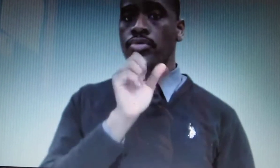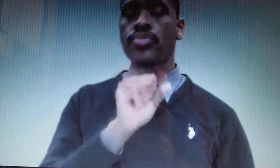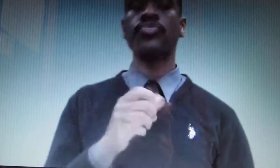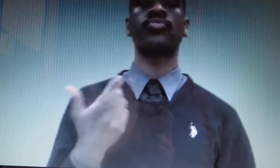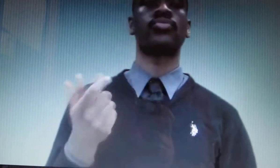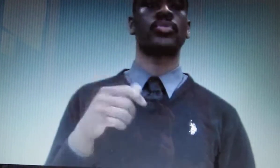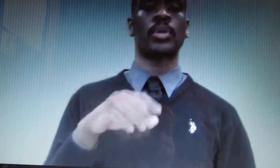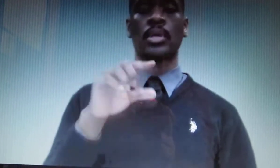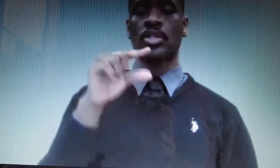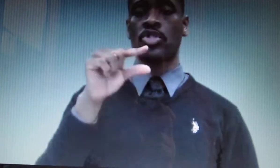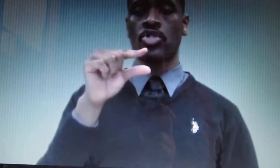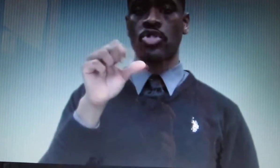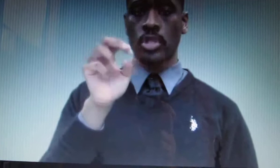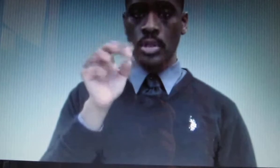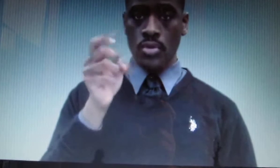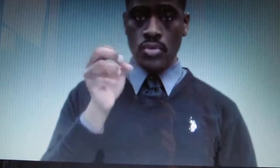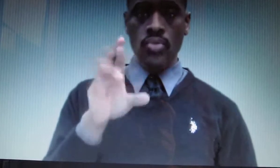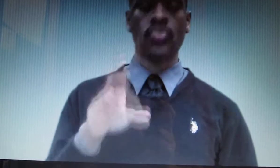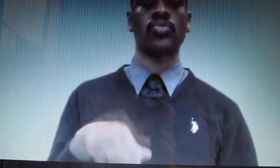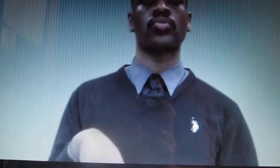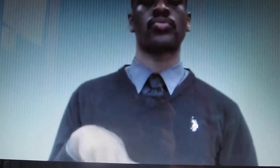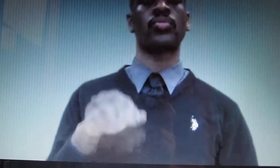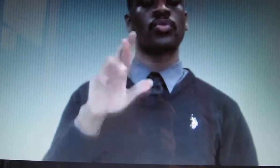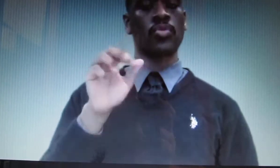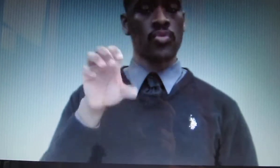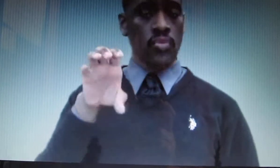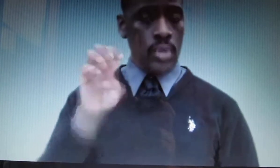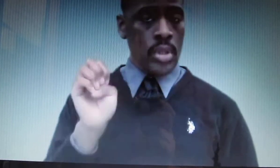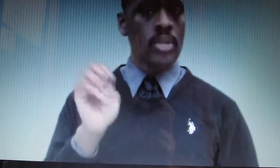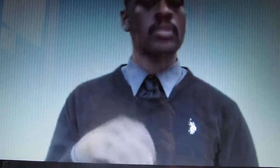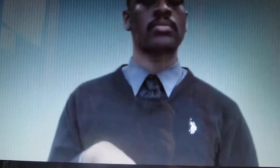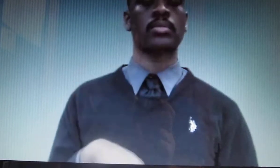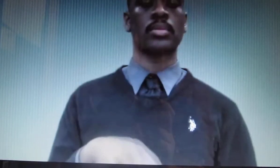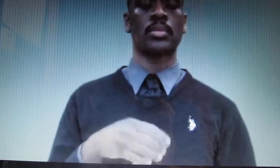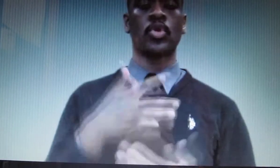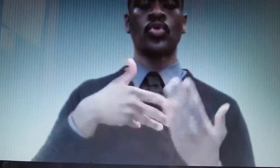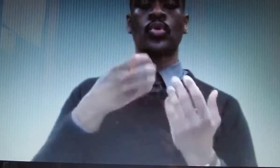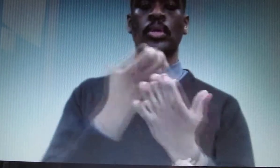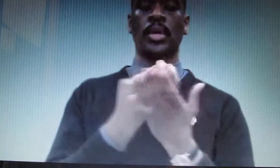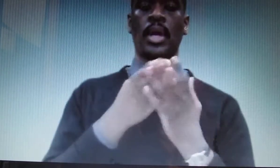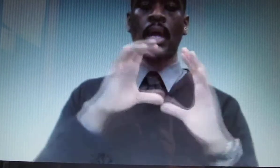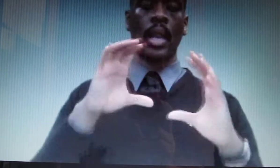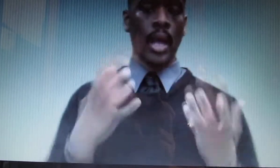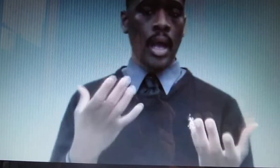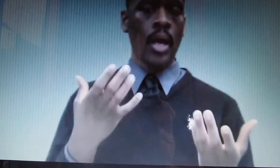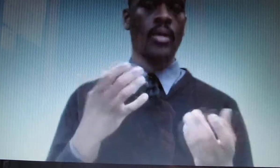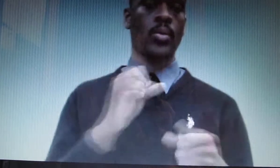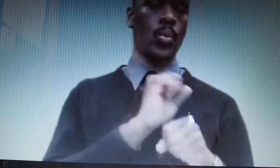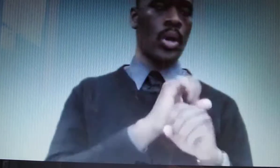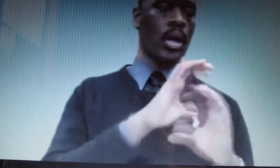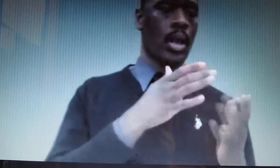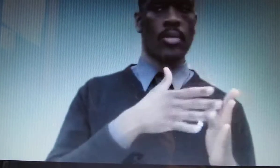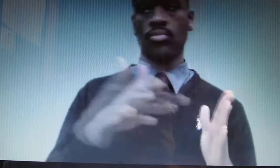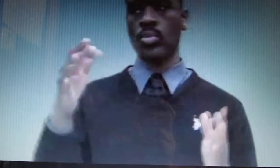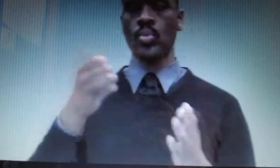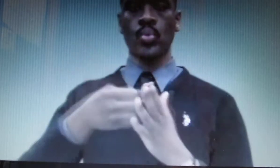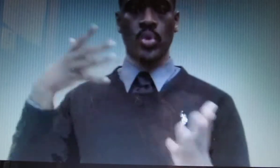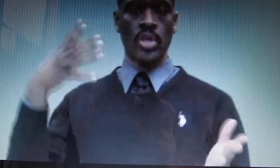Social could be age, gender, race, the economic